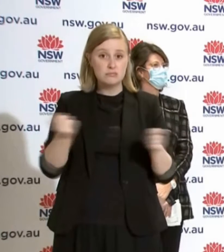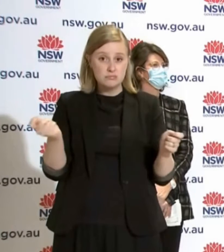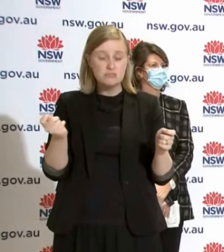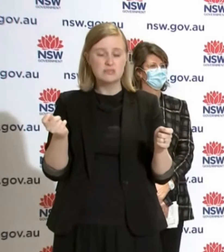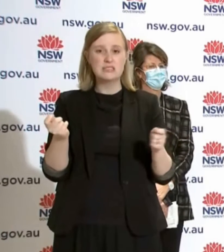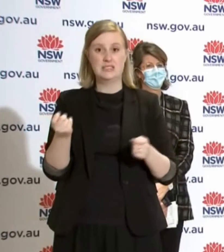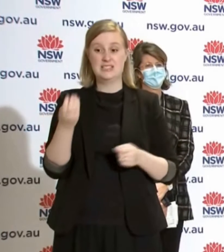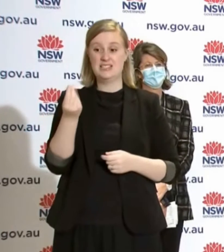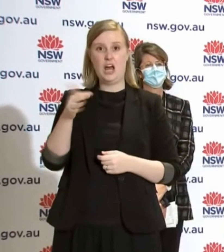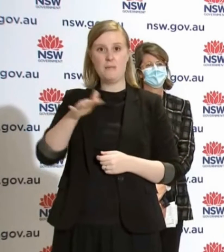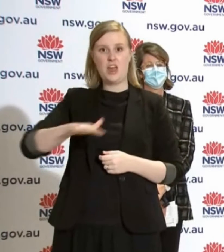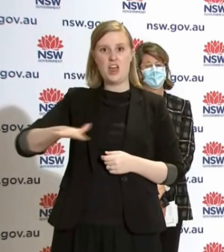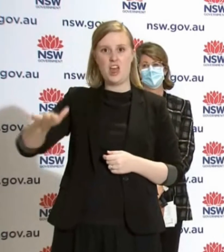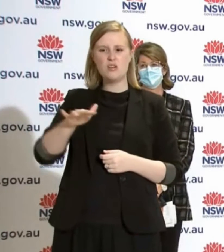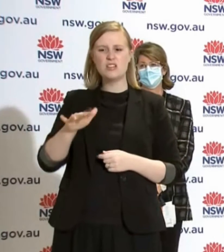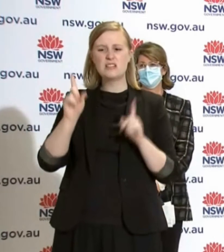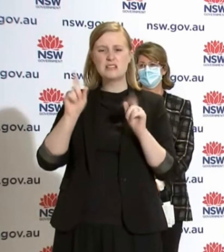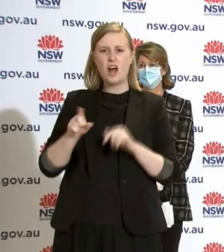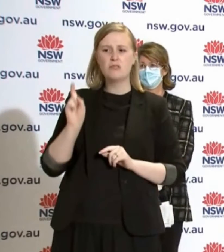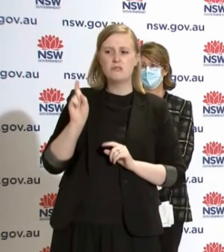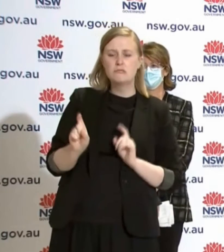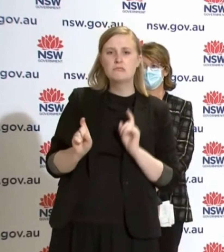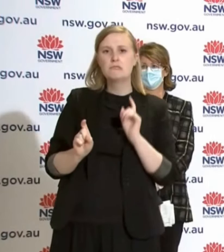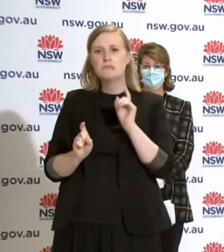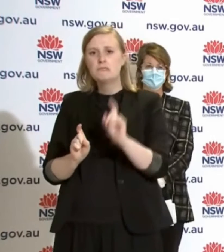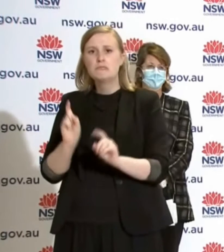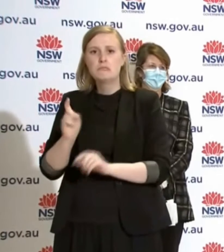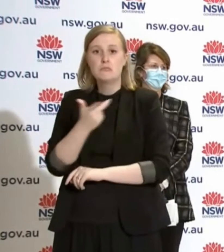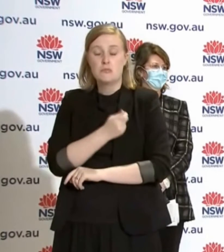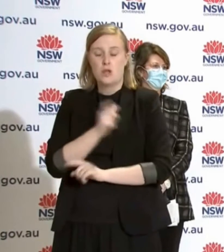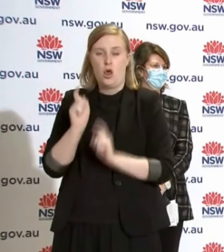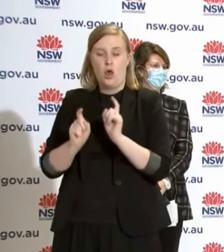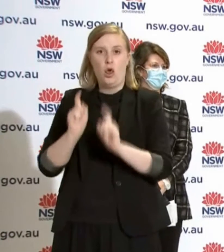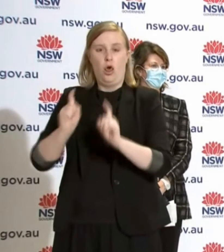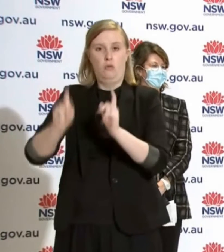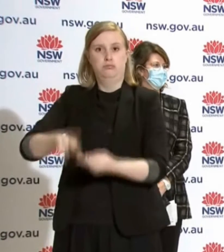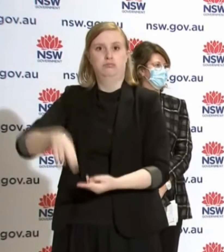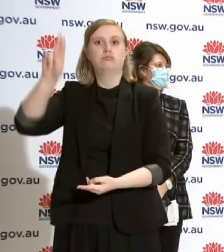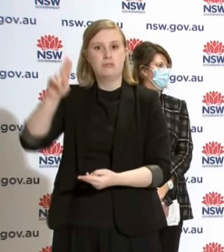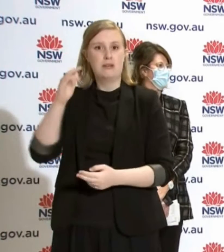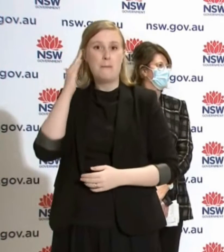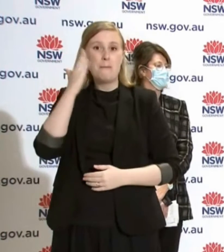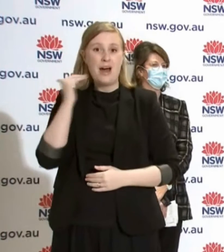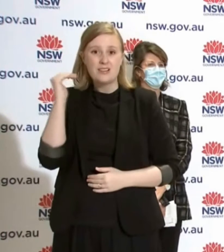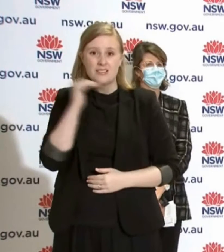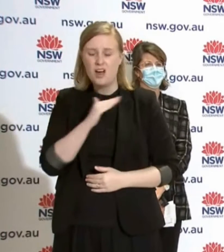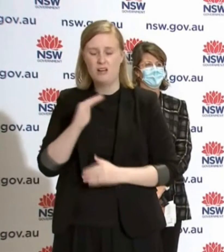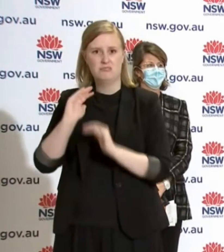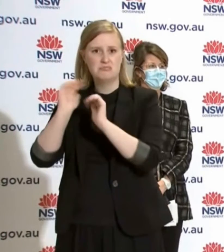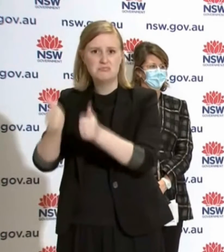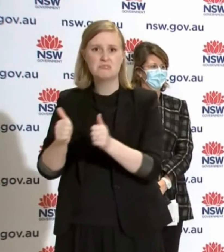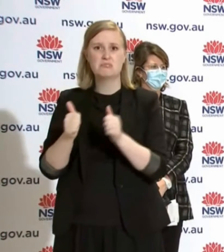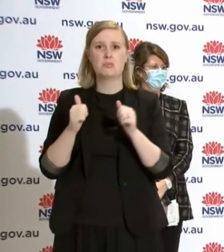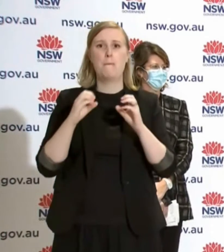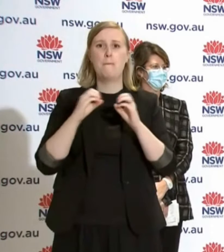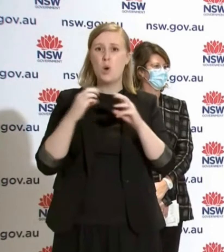a jump in the rates of their vaccination. A deep thank you. Blacktown has done an amazing job. Burwood, Fairfield, Canterbury